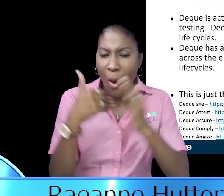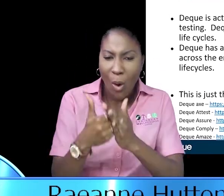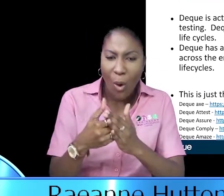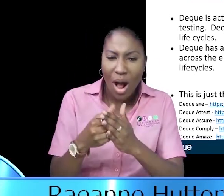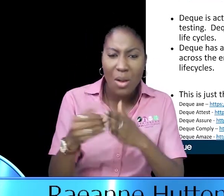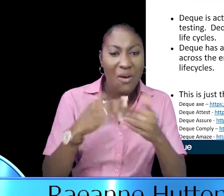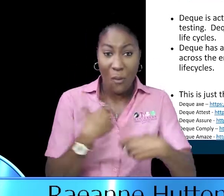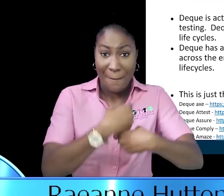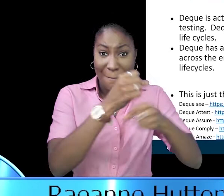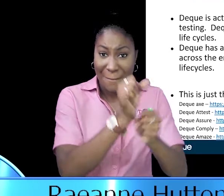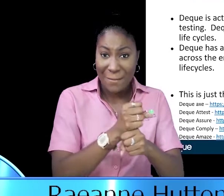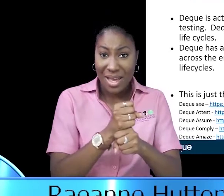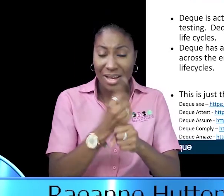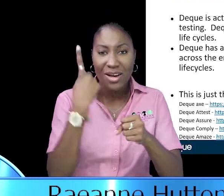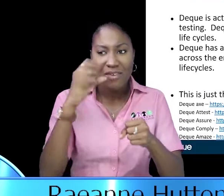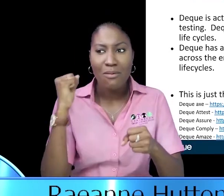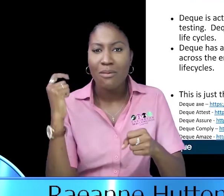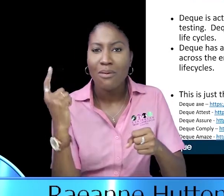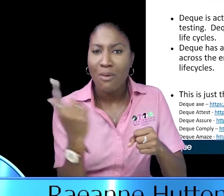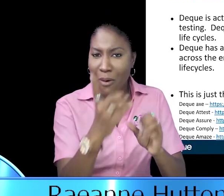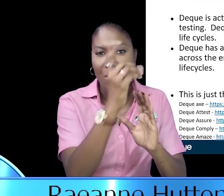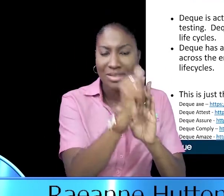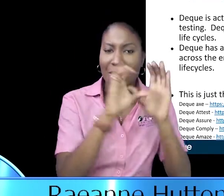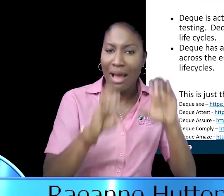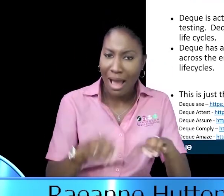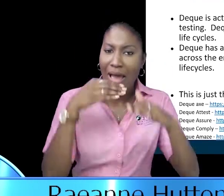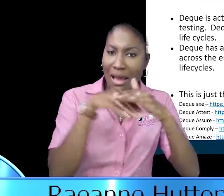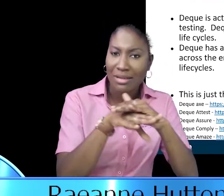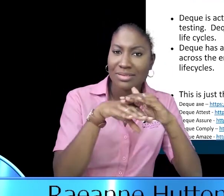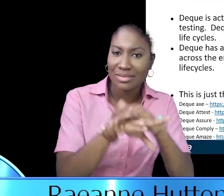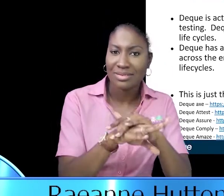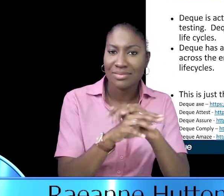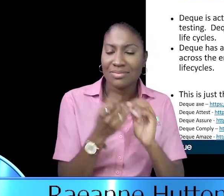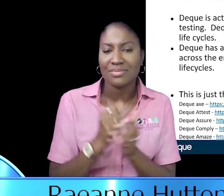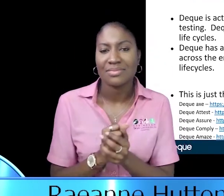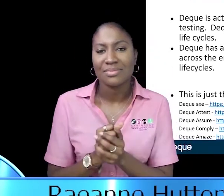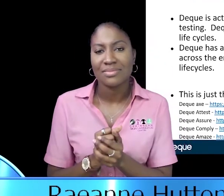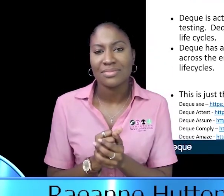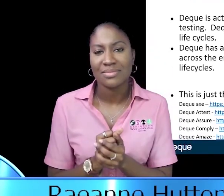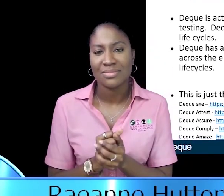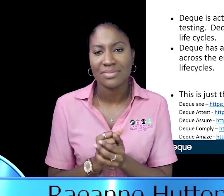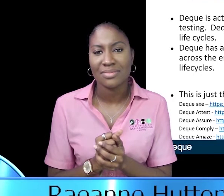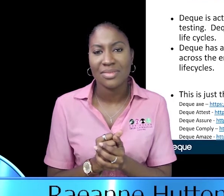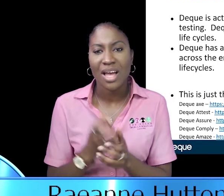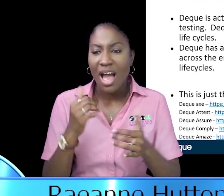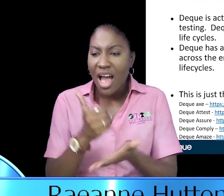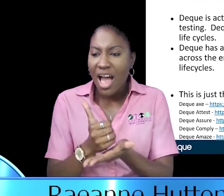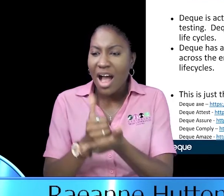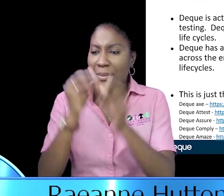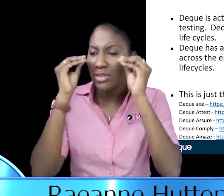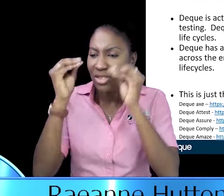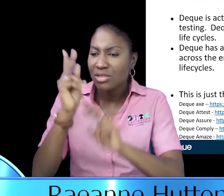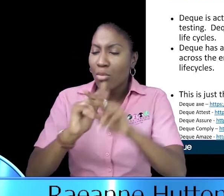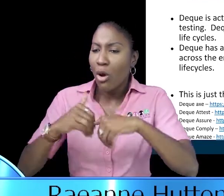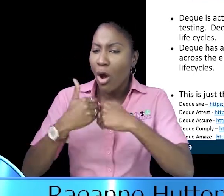I started work with Deque Systems, and we are picking up the ball and trusted test and putting it